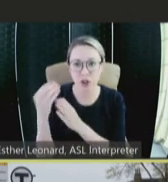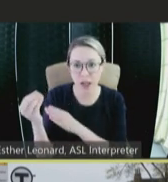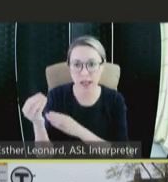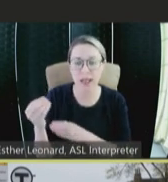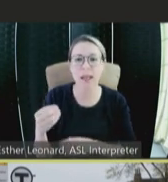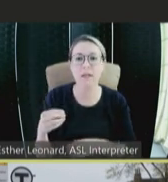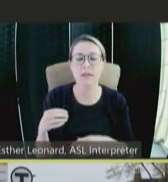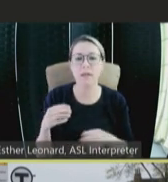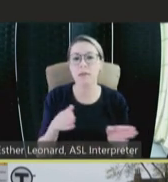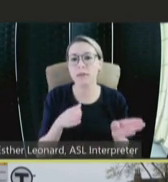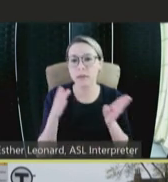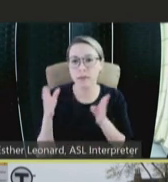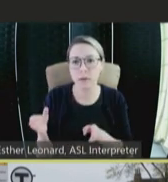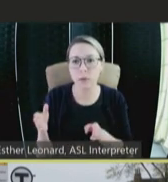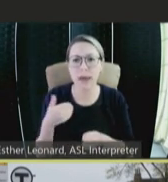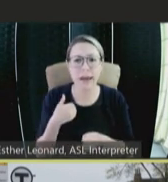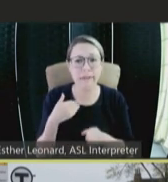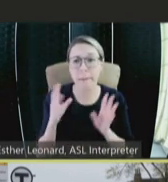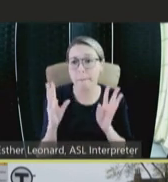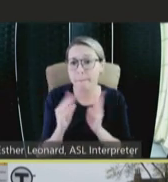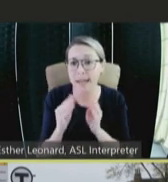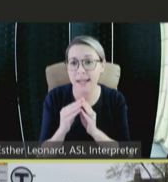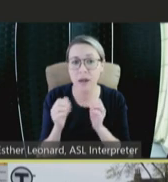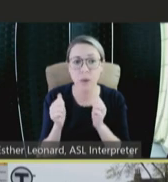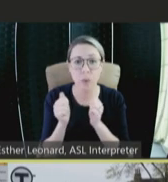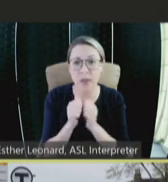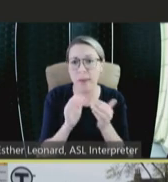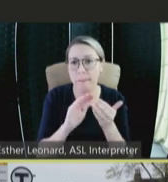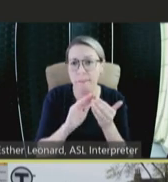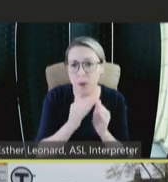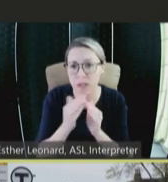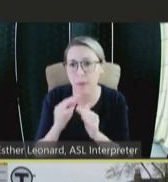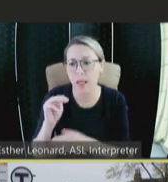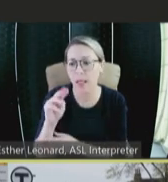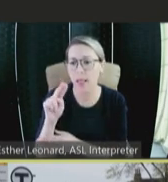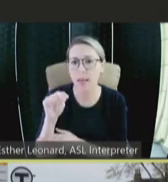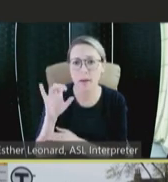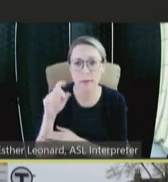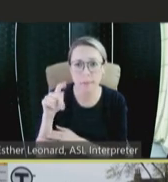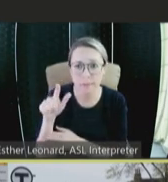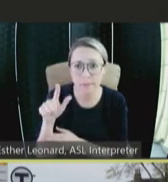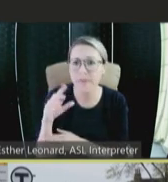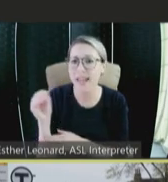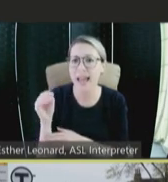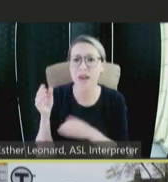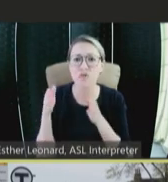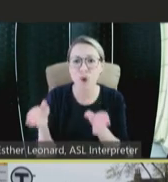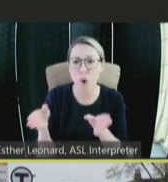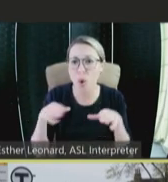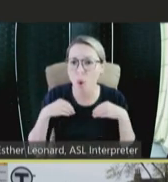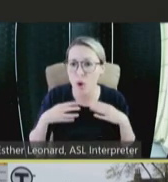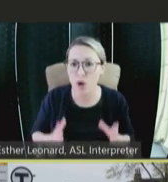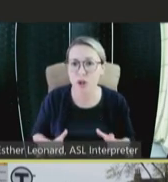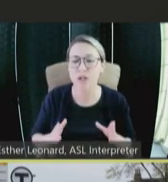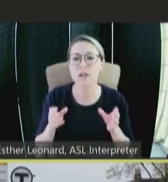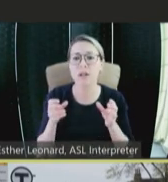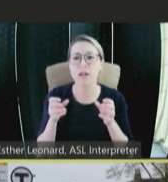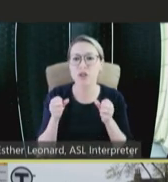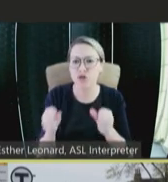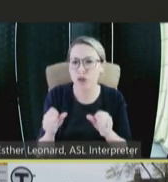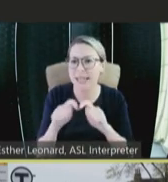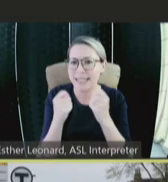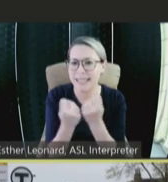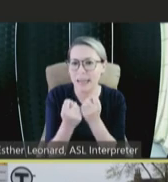holding meetings with municipalities and roadway owners, conducting street team outreach